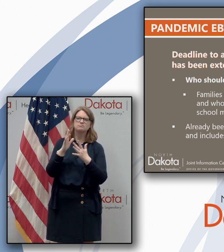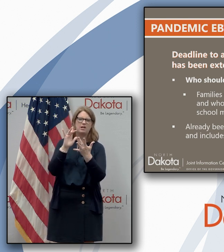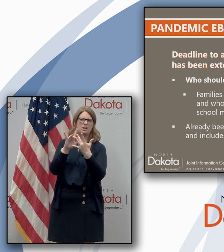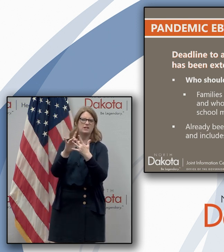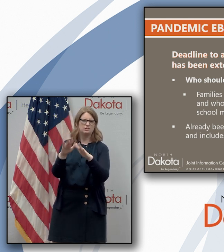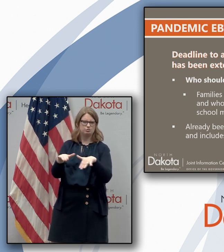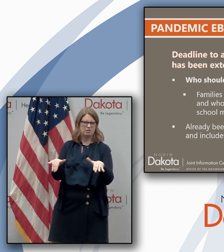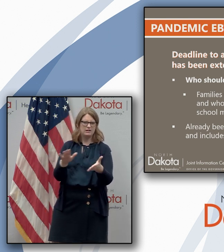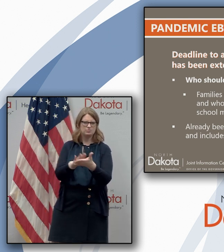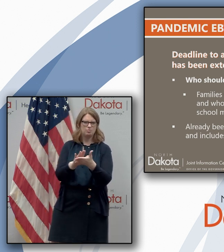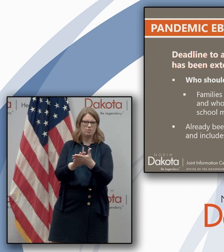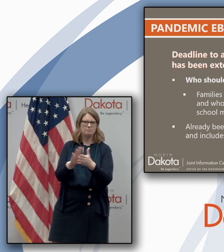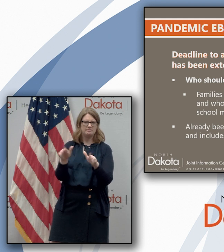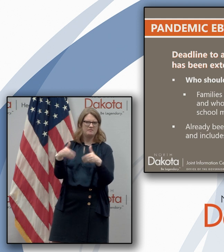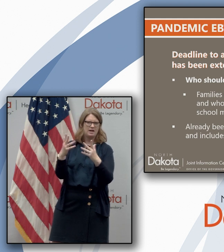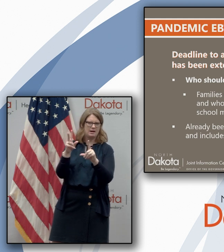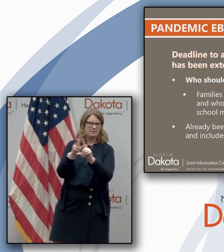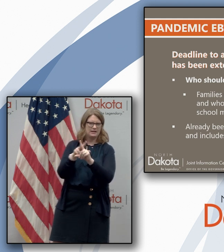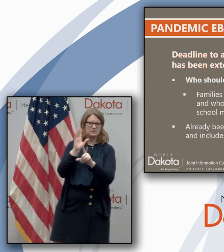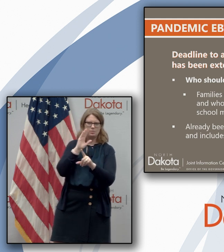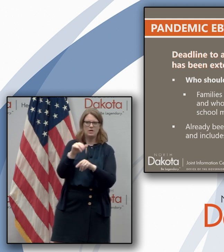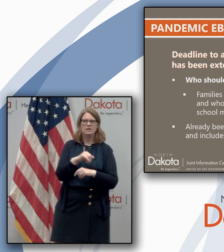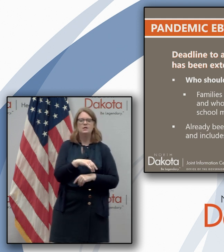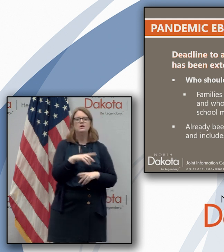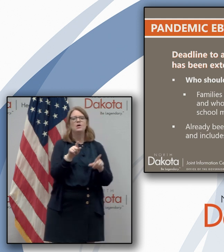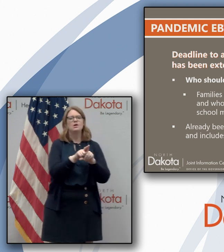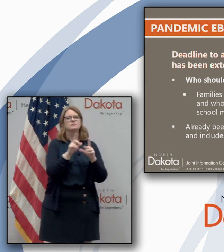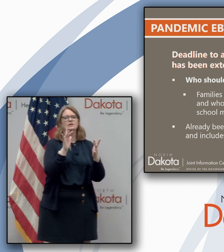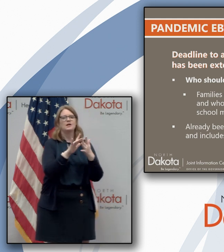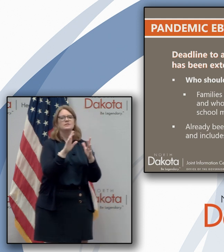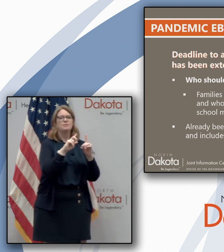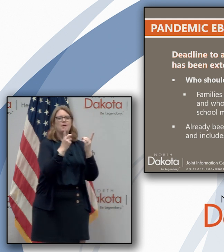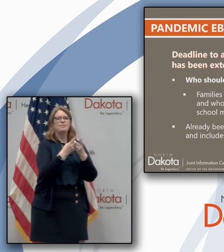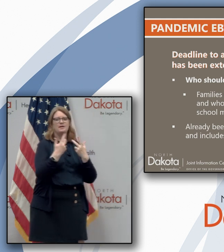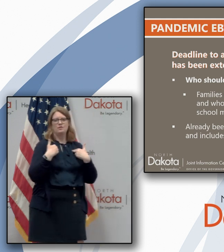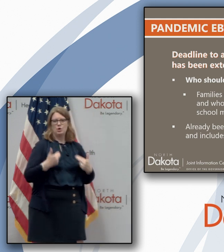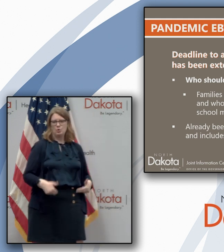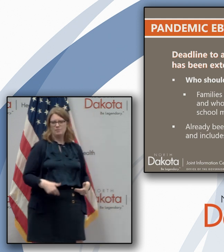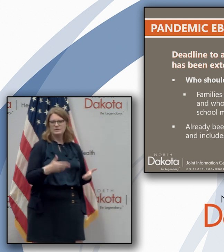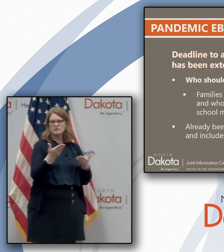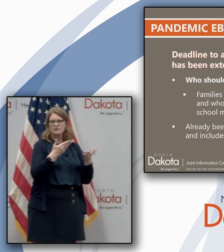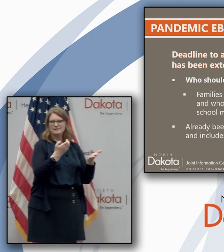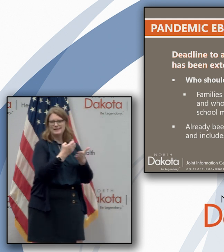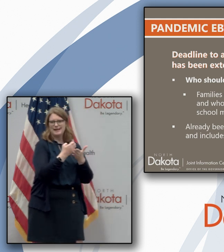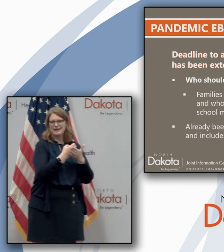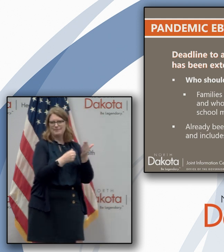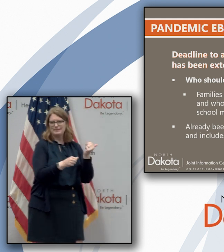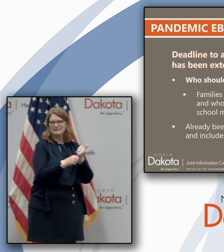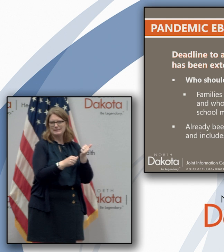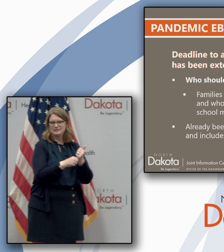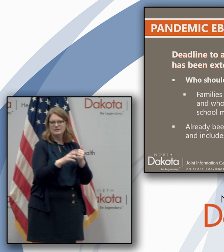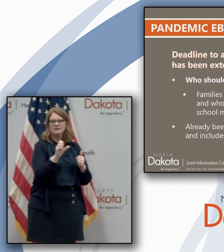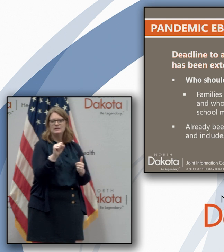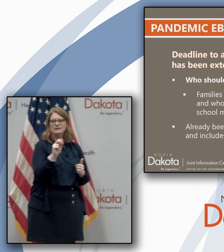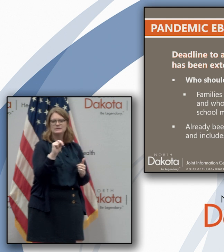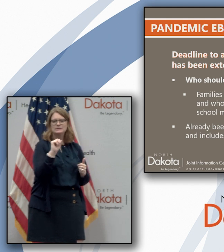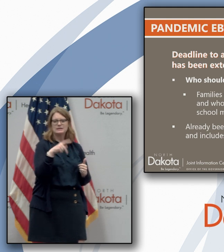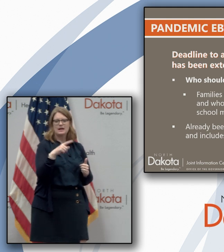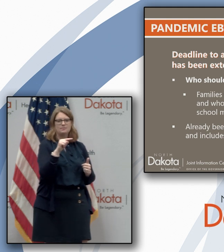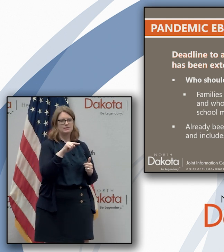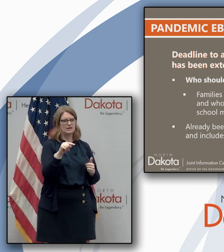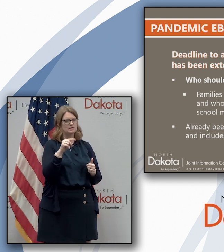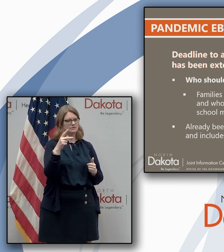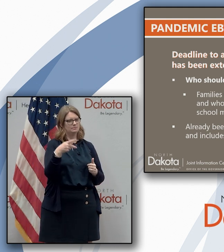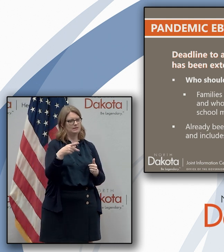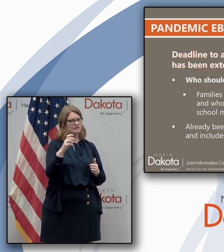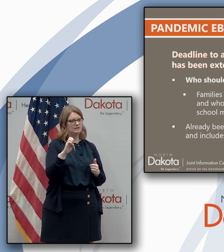for an application. You can also contact the Department of Human Services Economic Assistance Division at